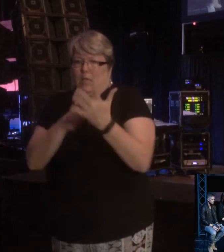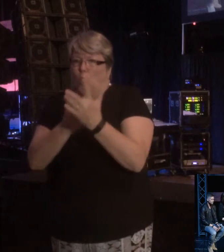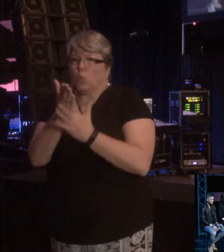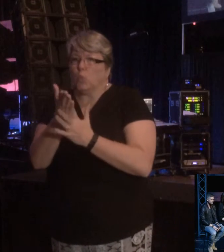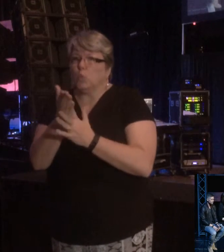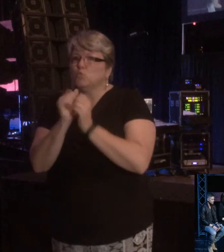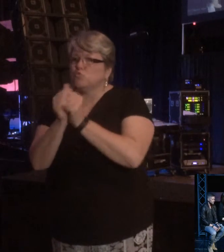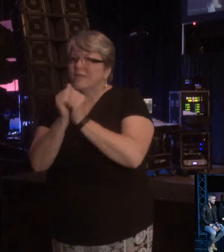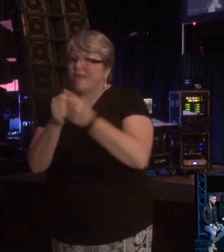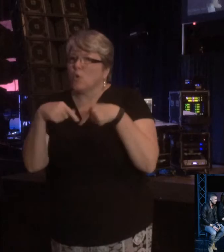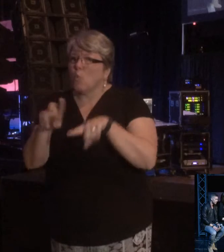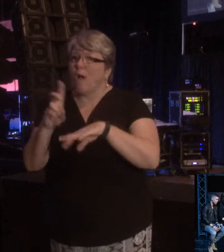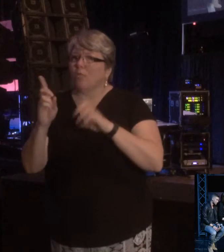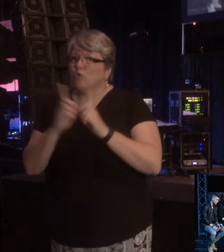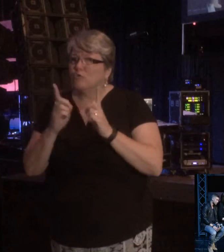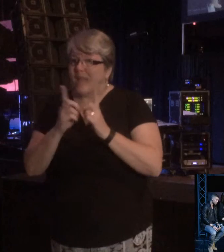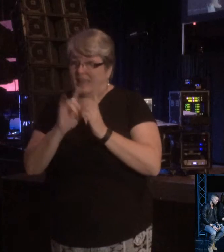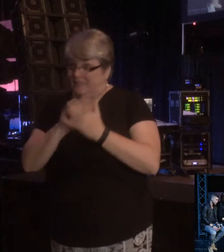Wow. Okay,